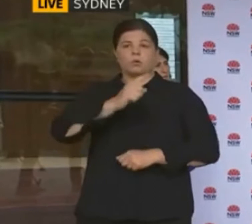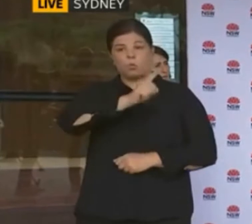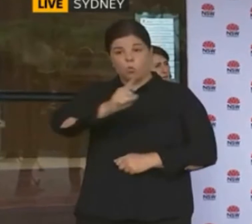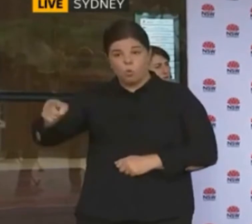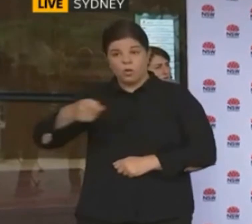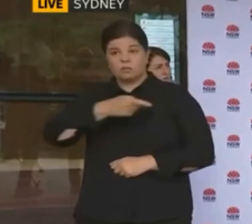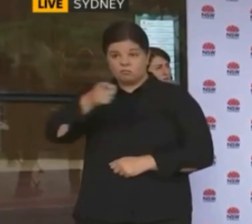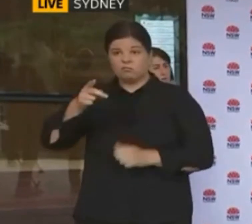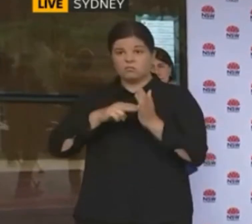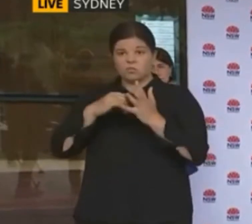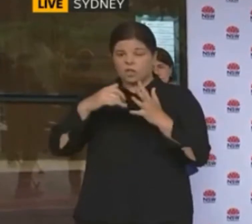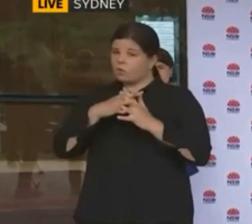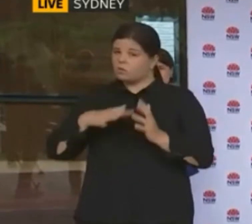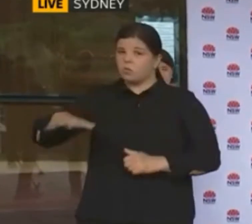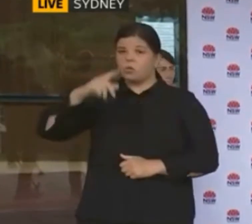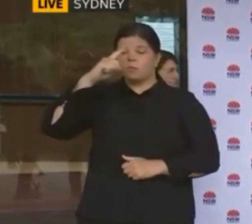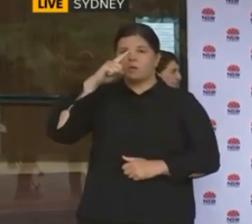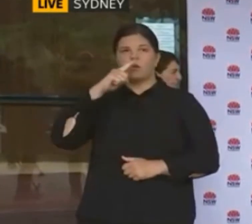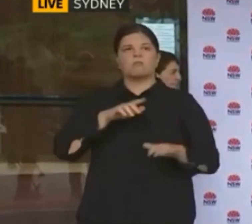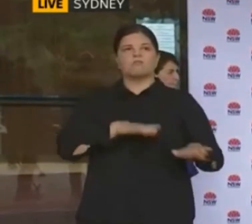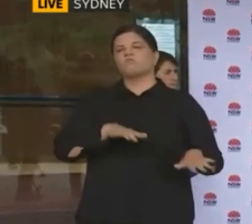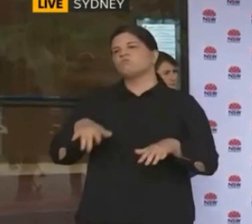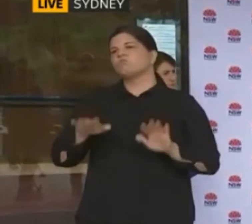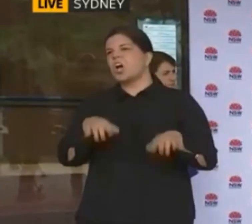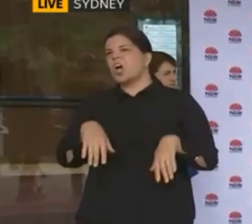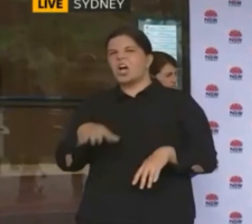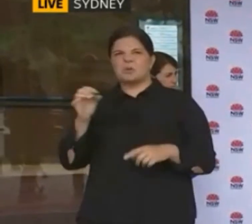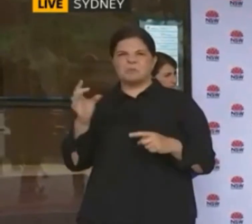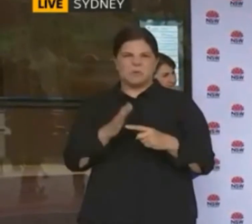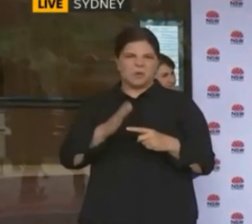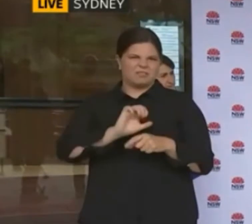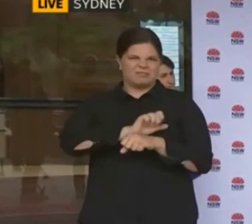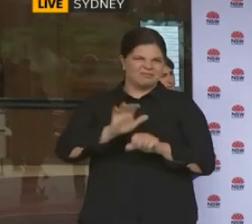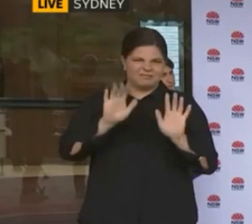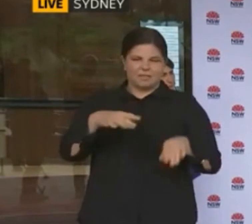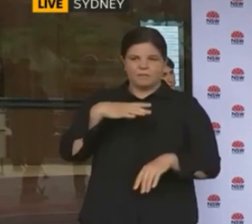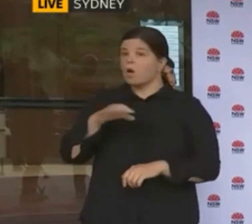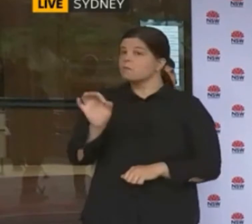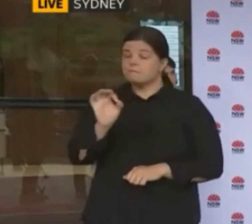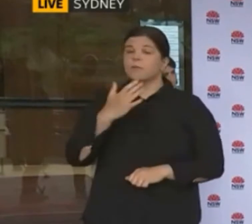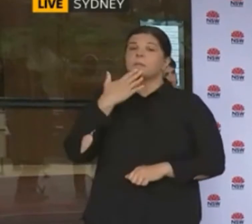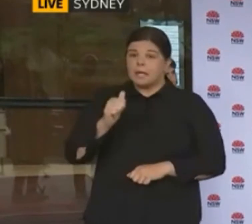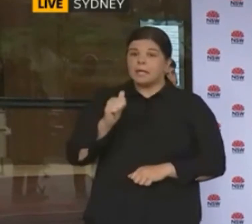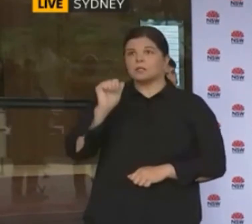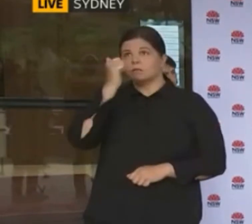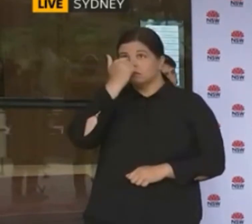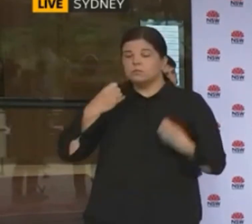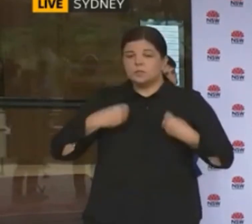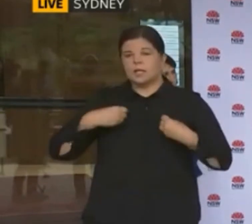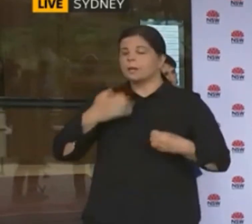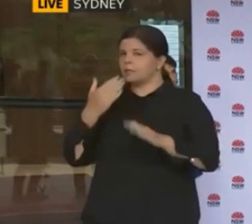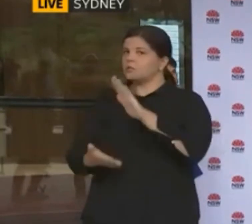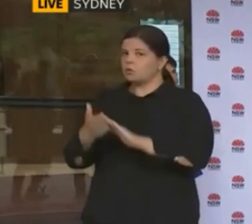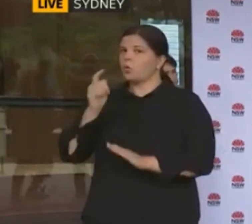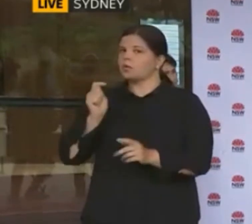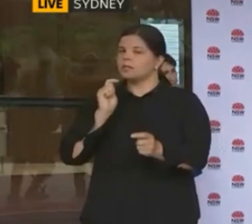shouldn't be complacency. No matter what symptoms, however mild, please present for testing. Whilst many weeks ago I would